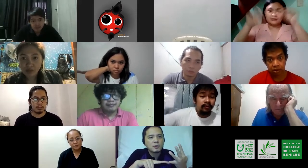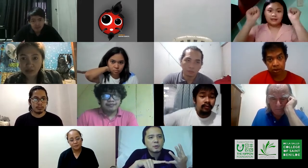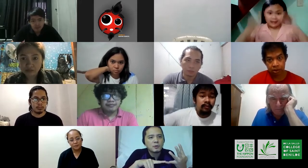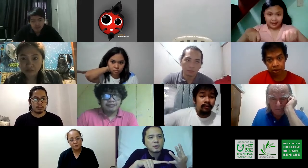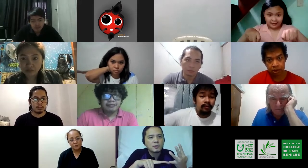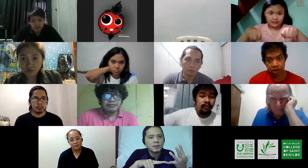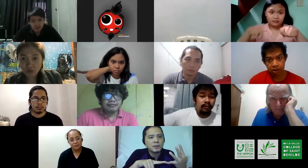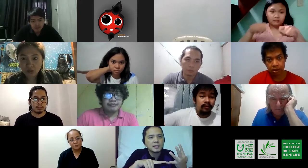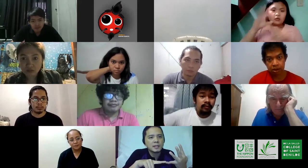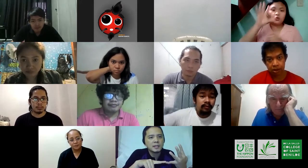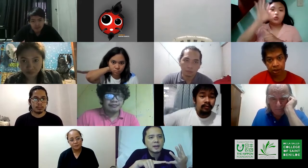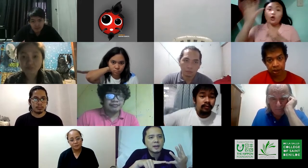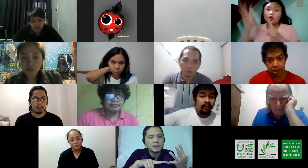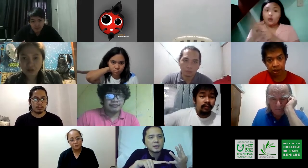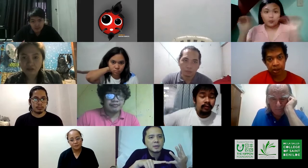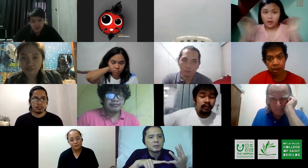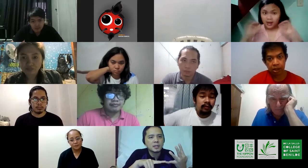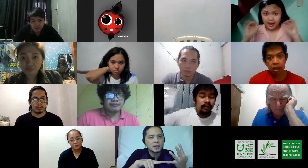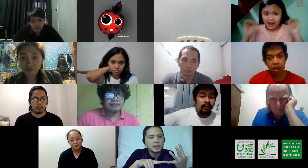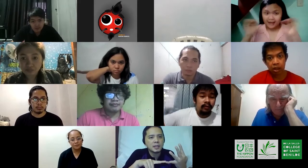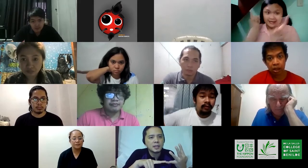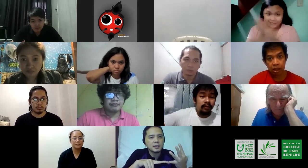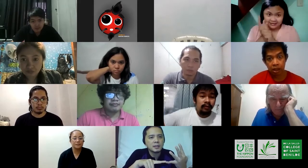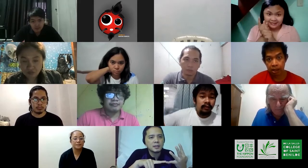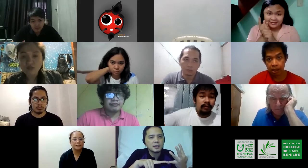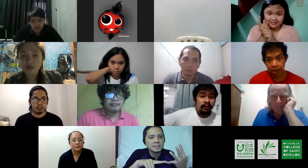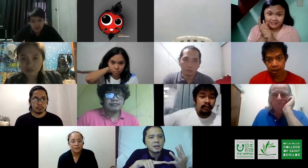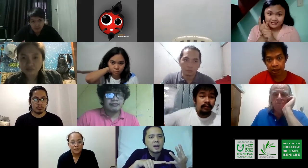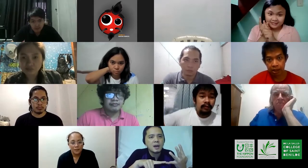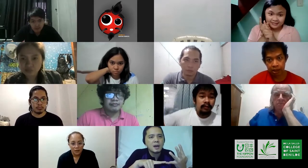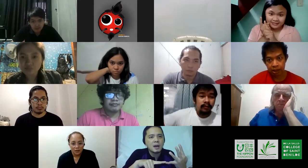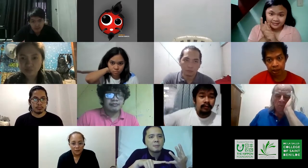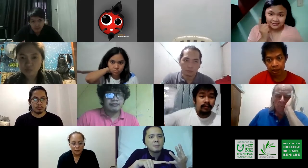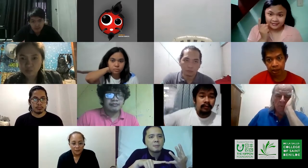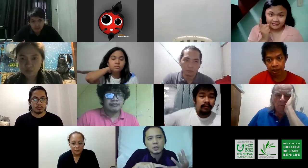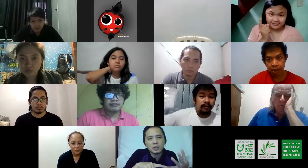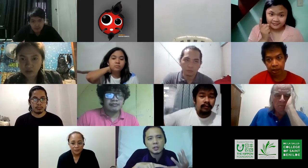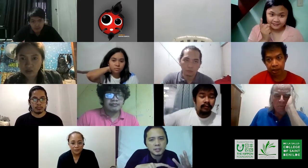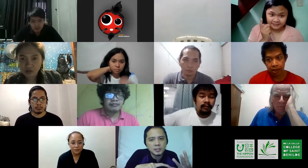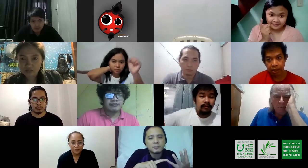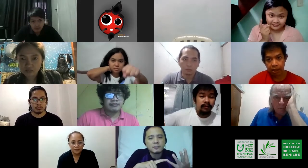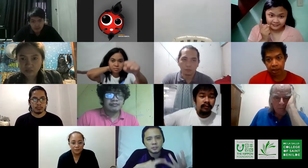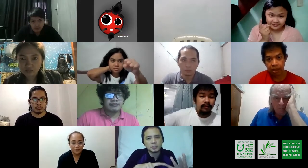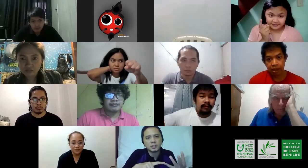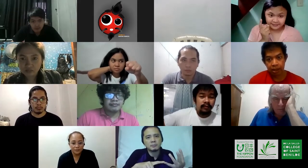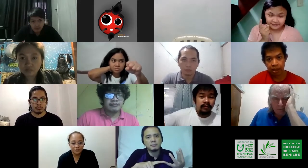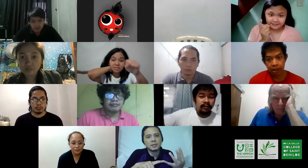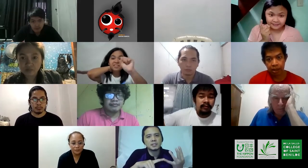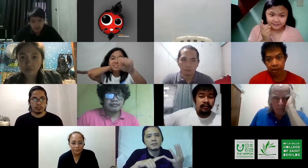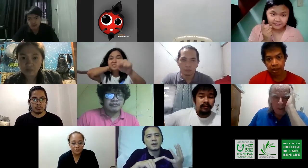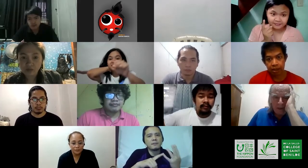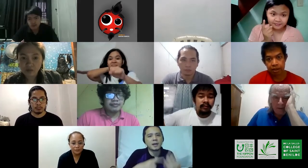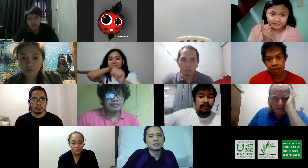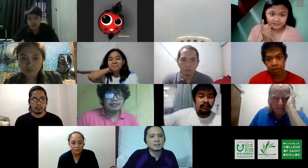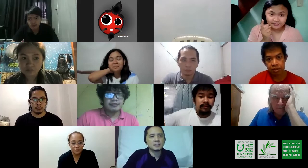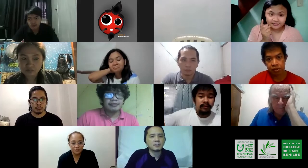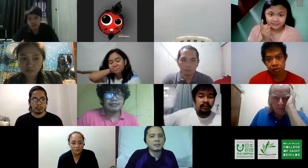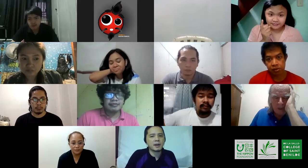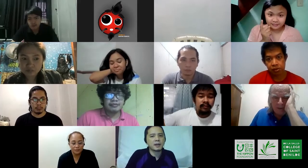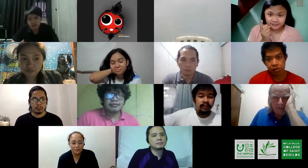have hearing and deaf people that can sign, but there's no deaf culture because of that fact. Yes. Is that correct? Yes,